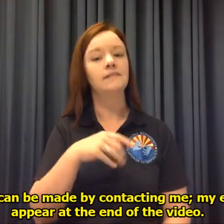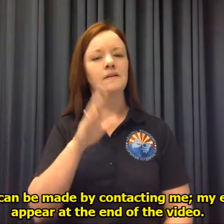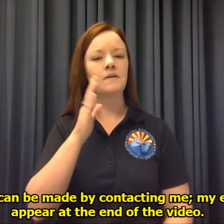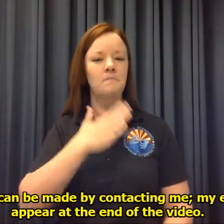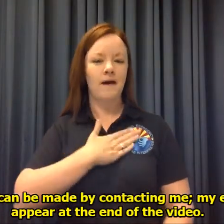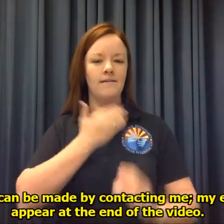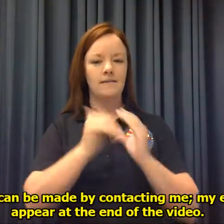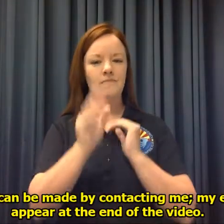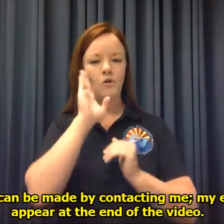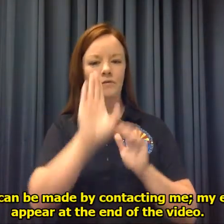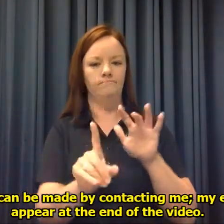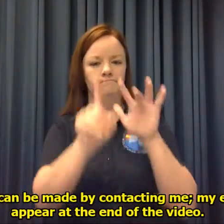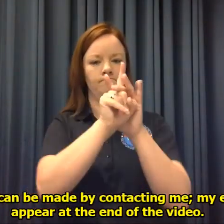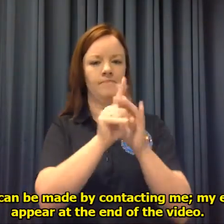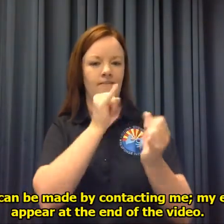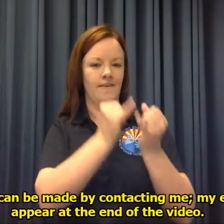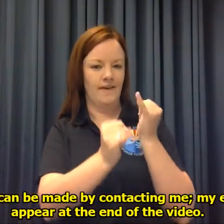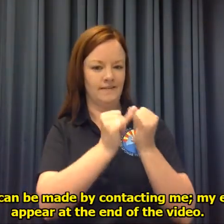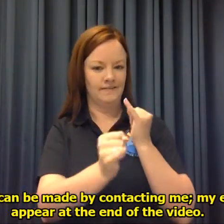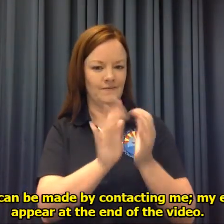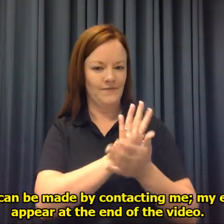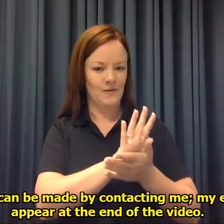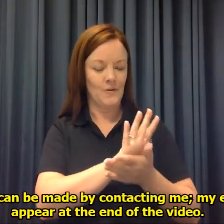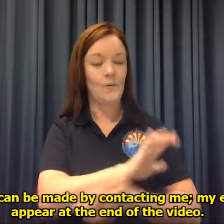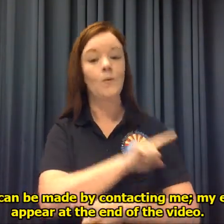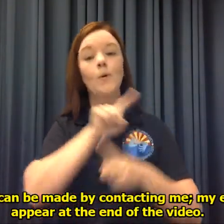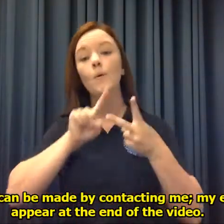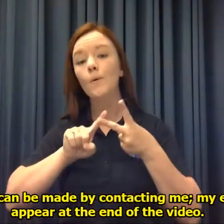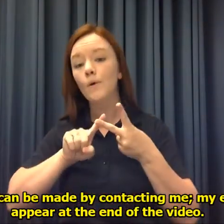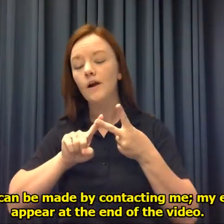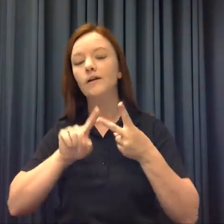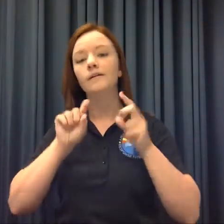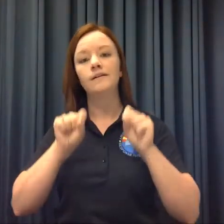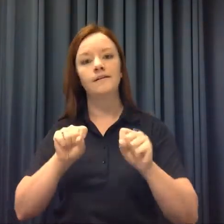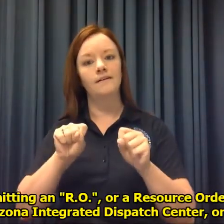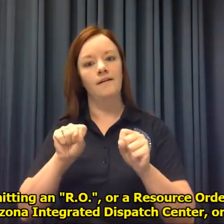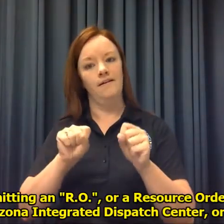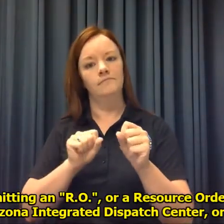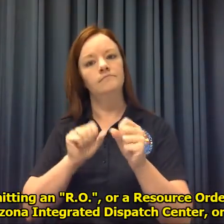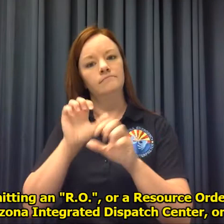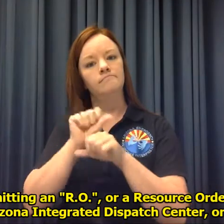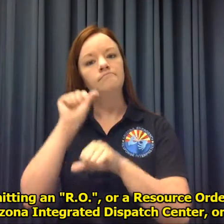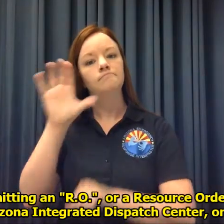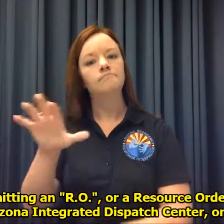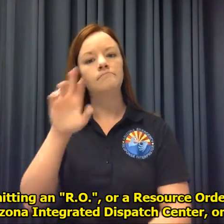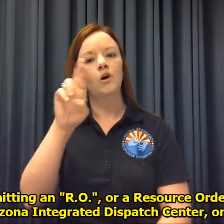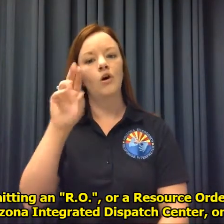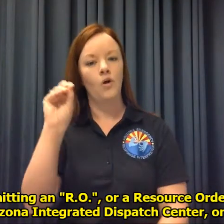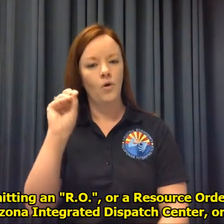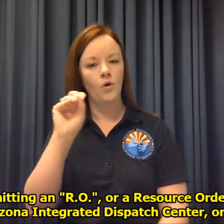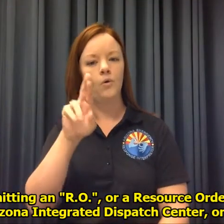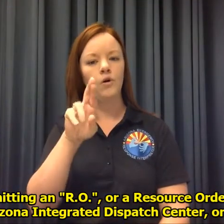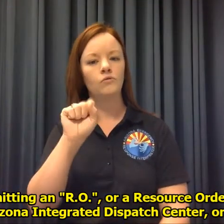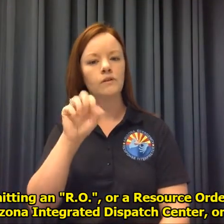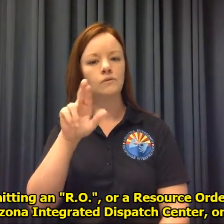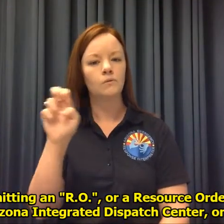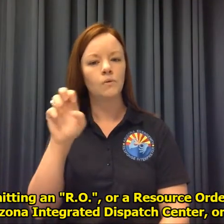Requests can be made by contacting me, my email will appear at the end of the video, or by submitting an RO or a resource